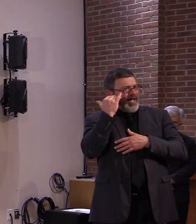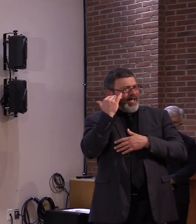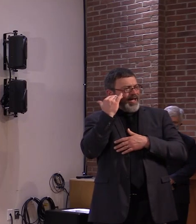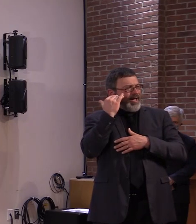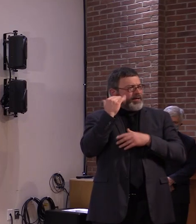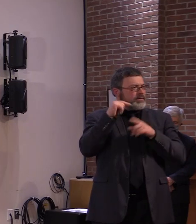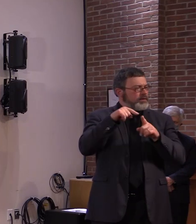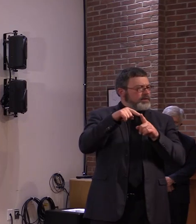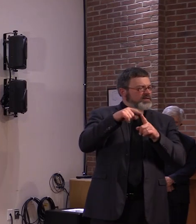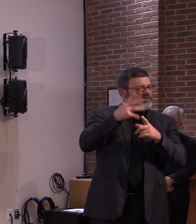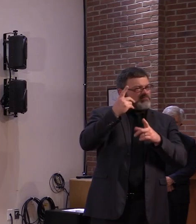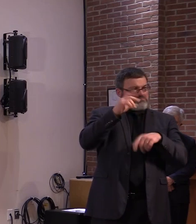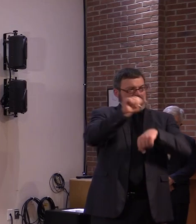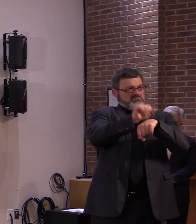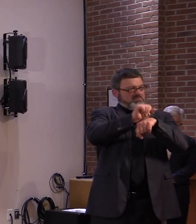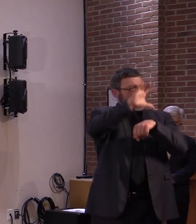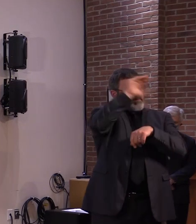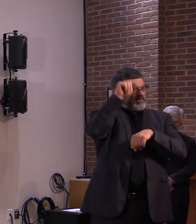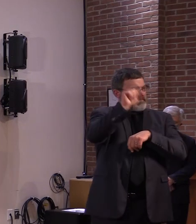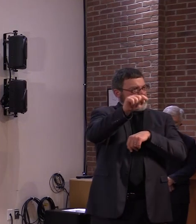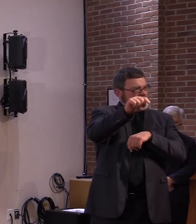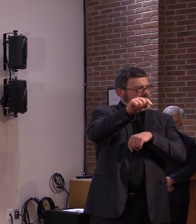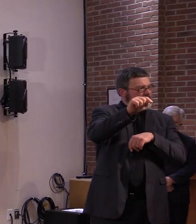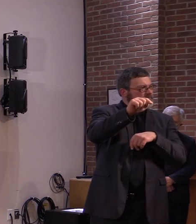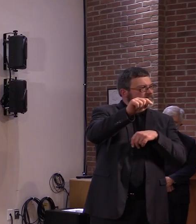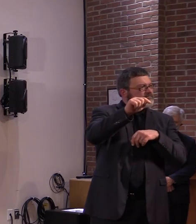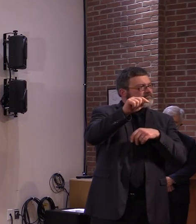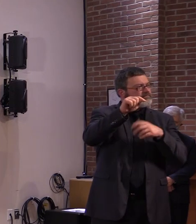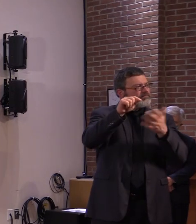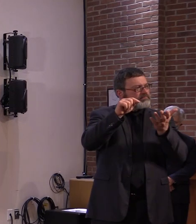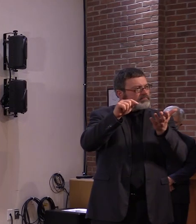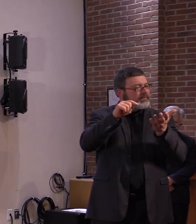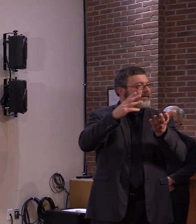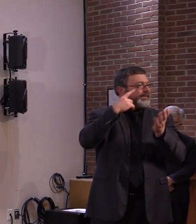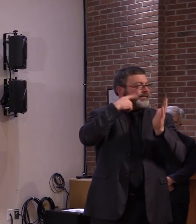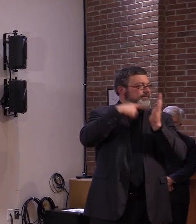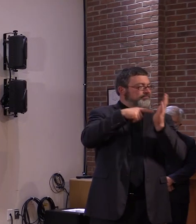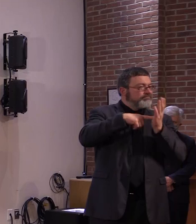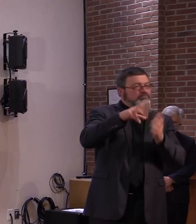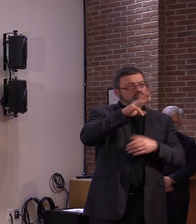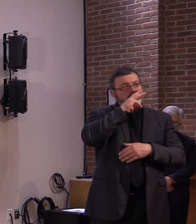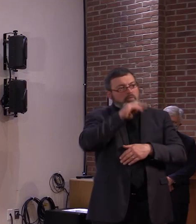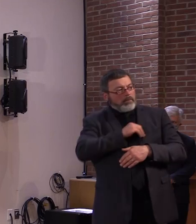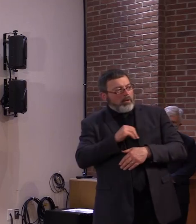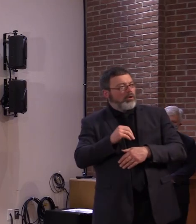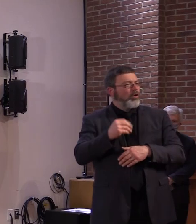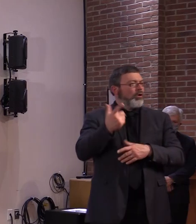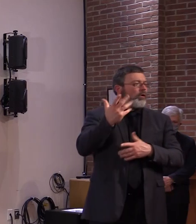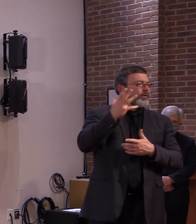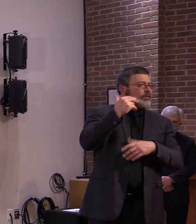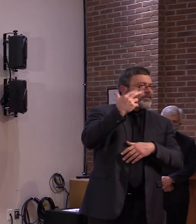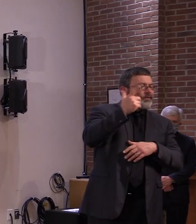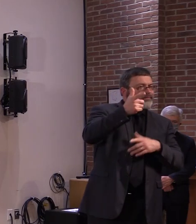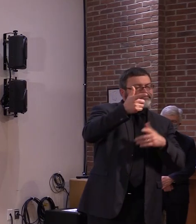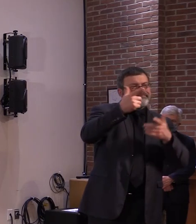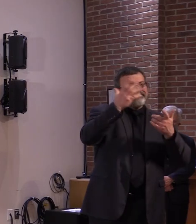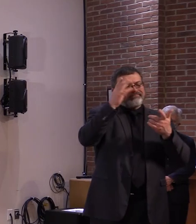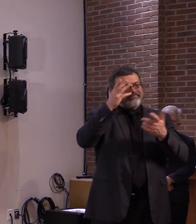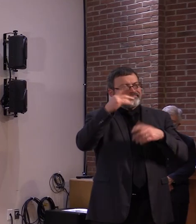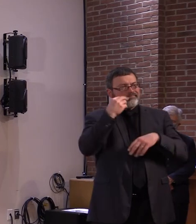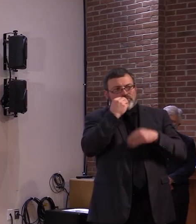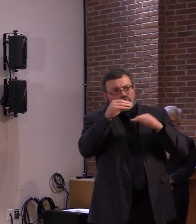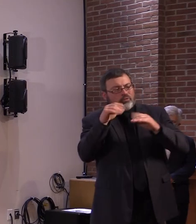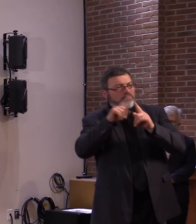from Walmart and Shaw's about how the companies were not applying. Yeah, I think this was part of the legislation, to be honest with you,